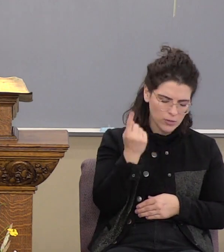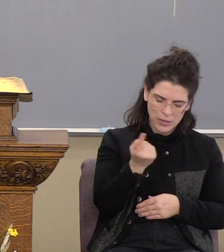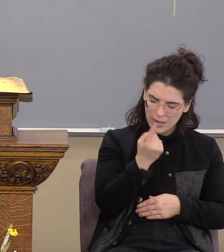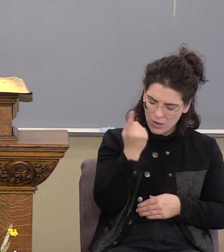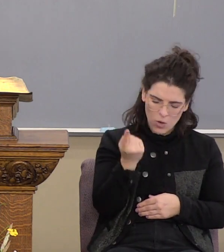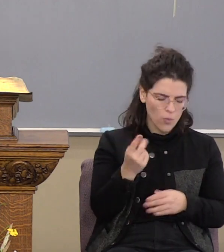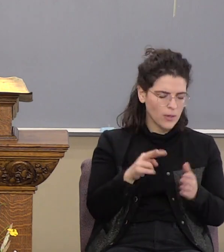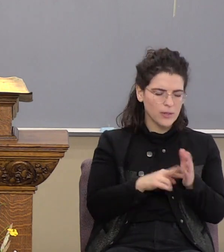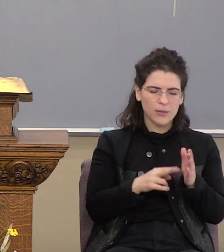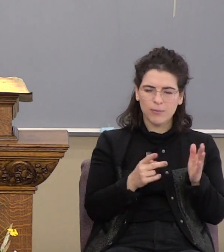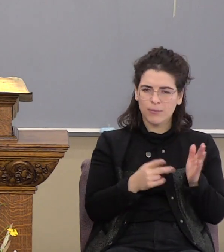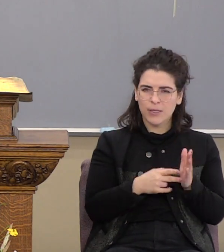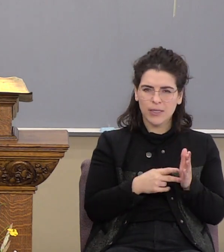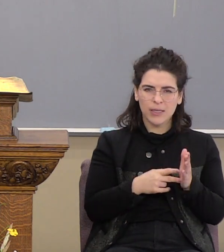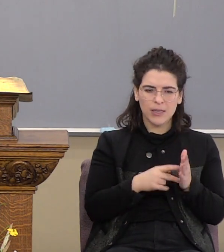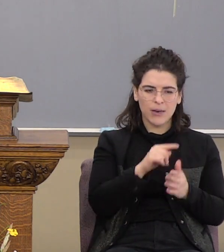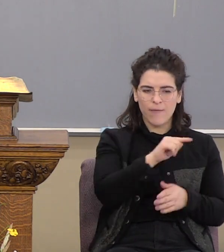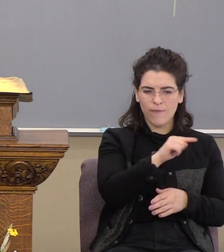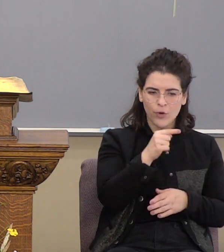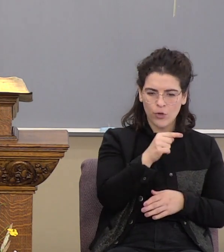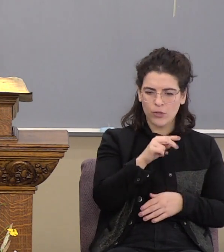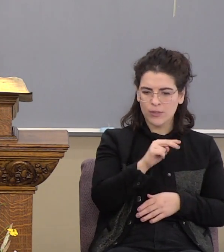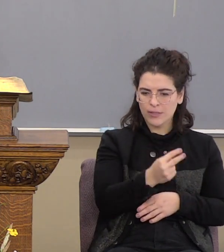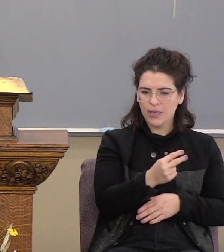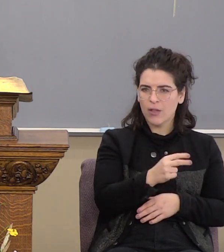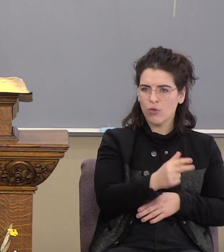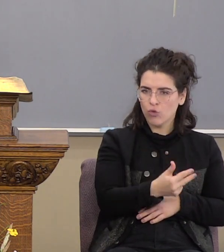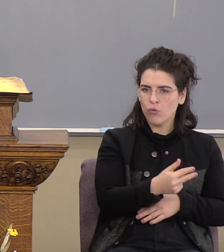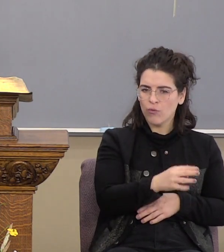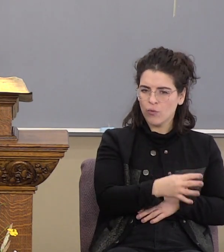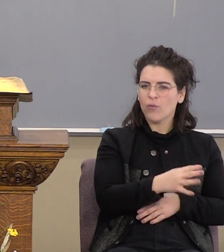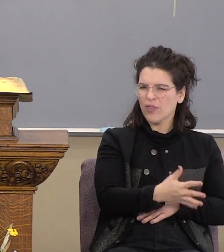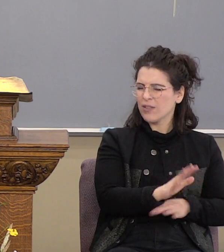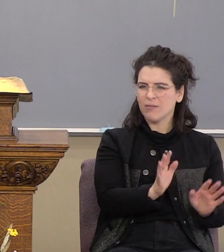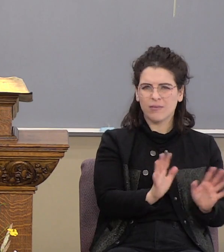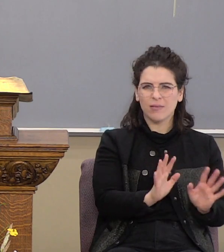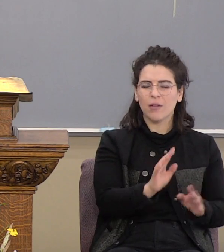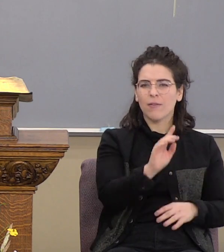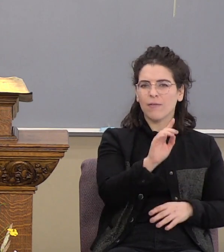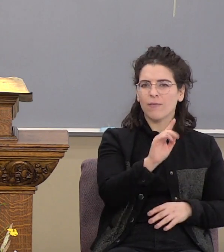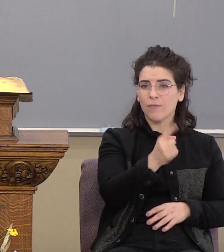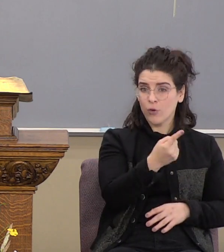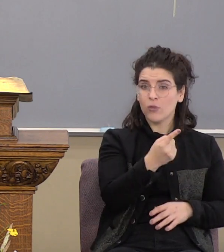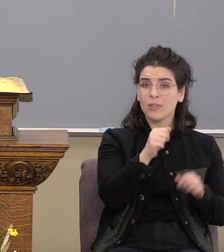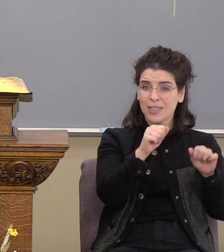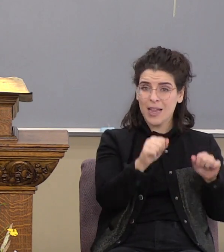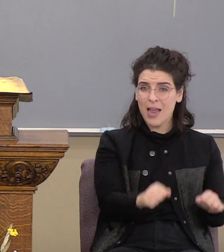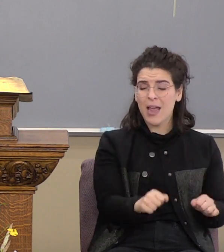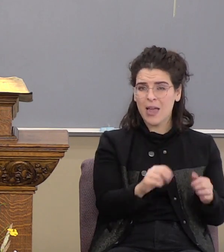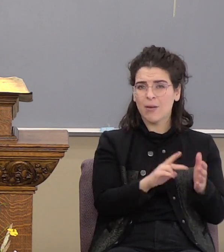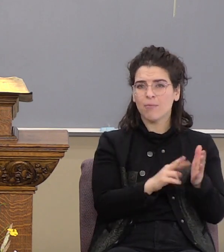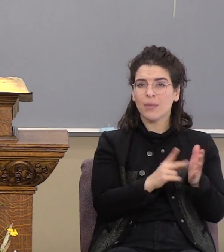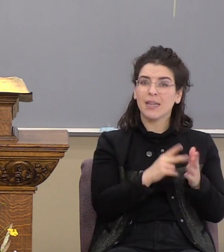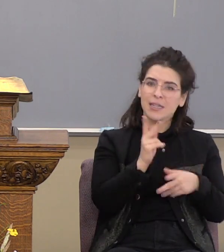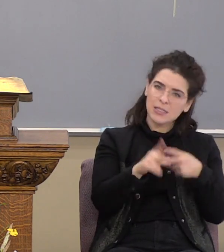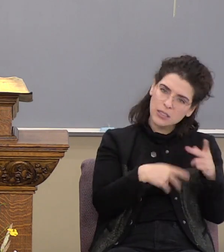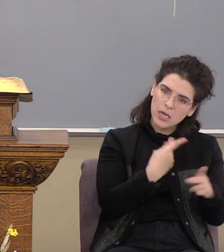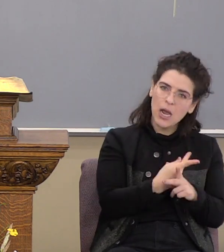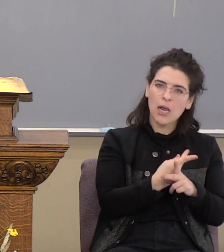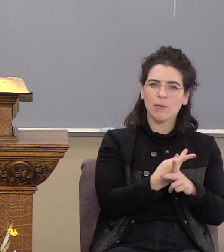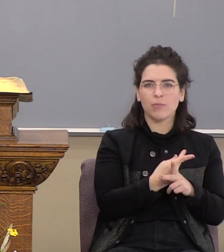have to mean in chronological order. First could also refer to type